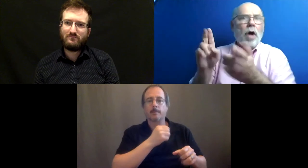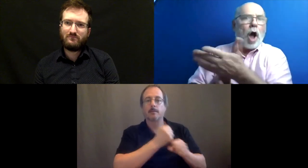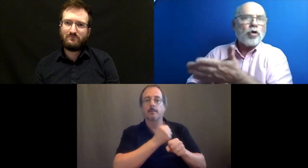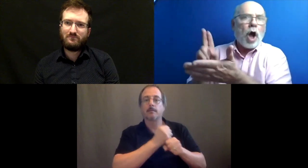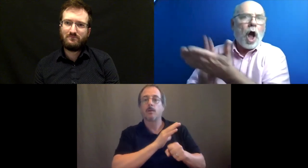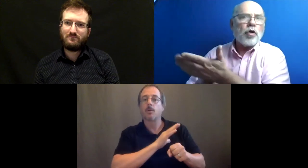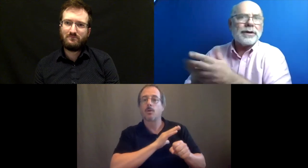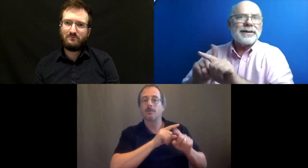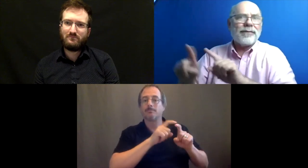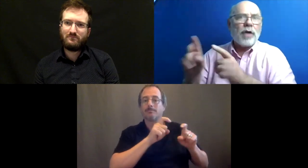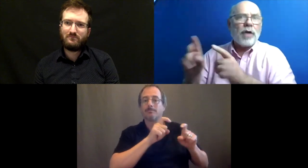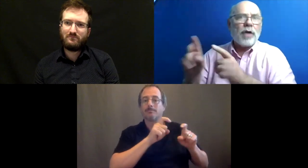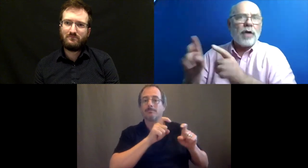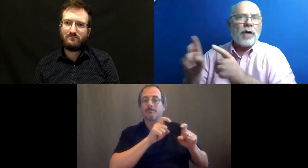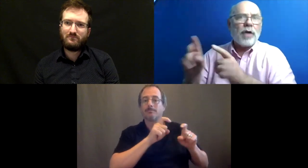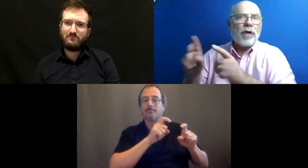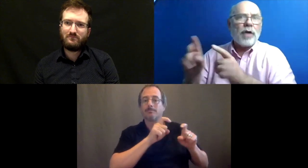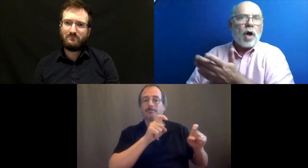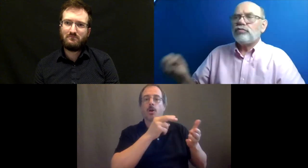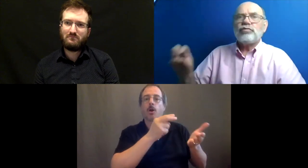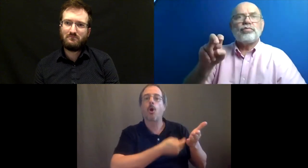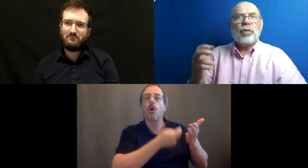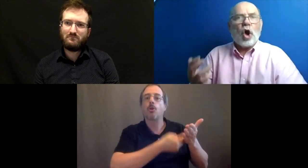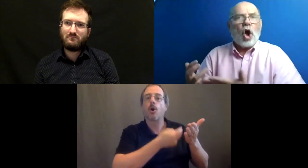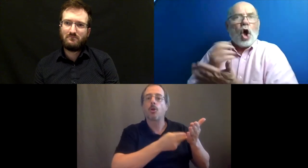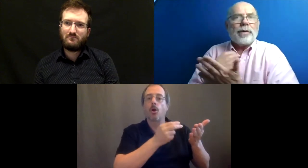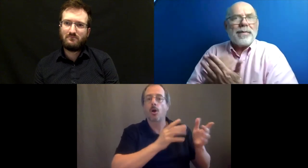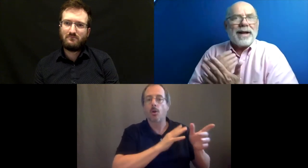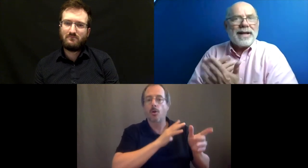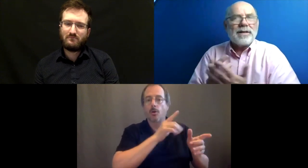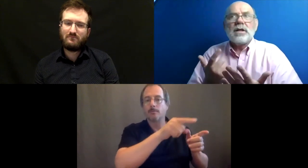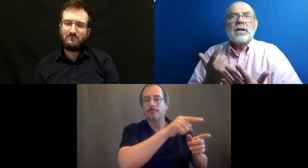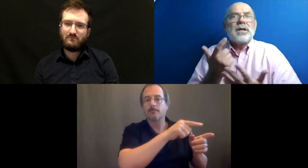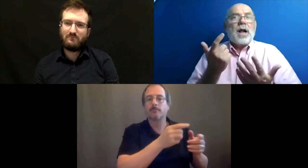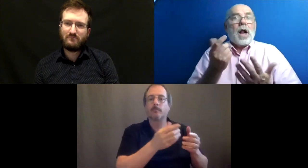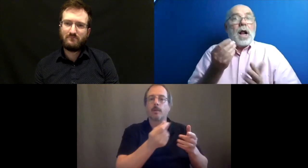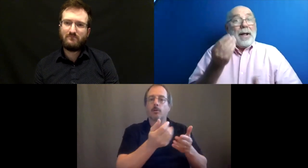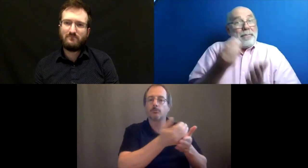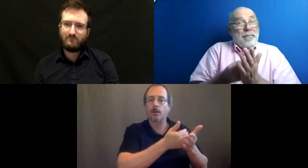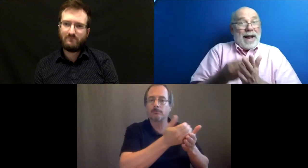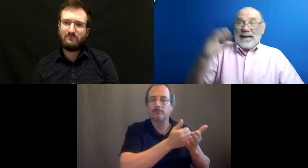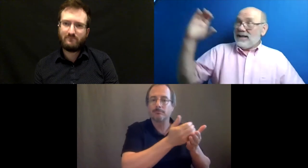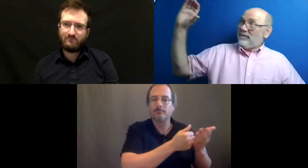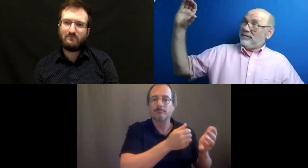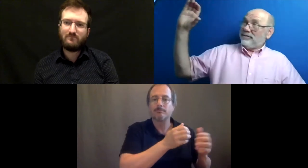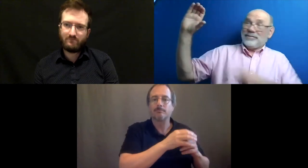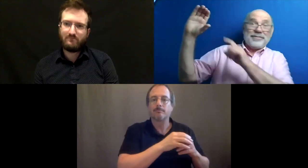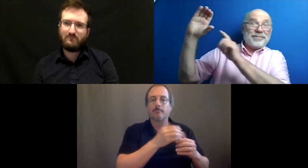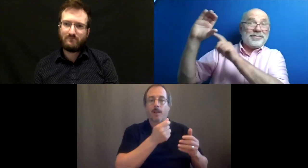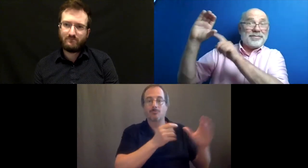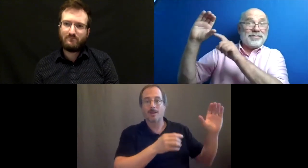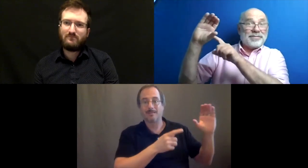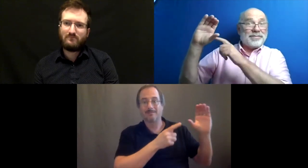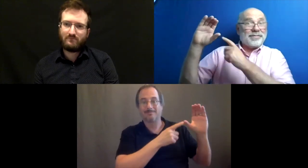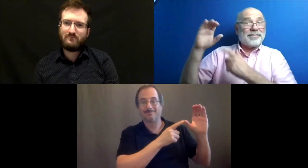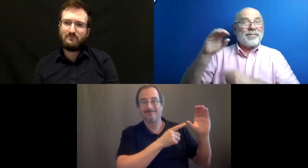being social assistance as opposed to working in the employment field. A lot of individuals are working